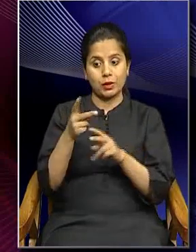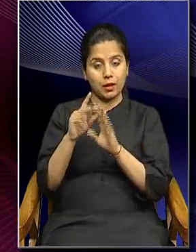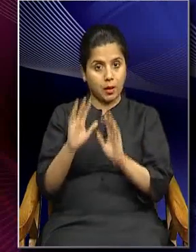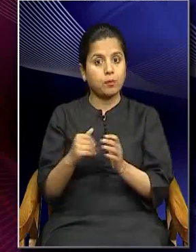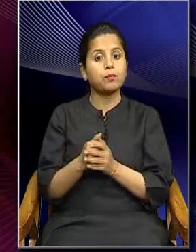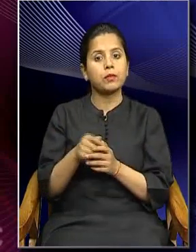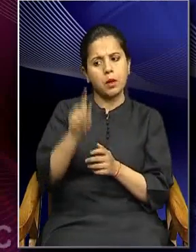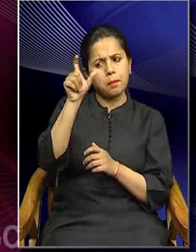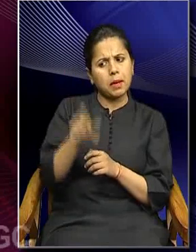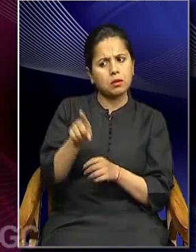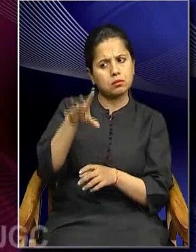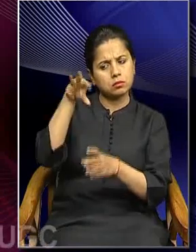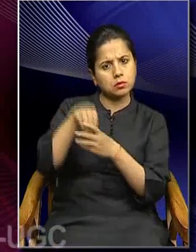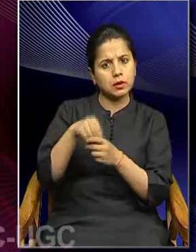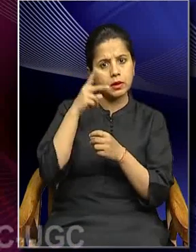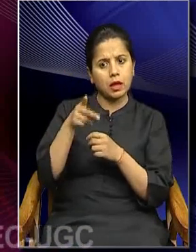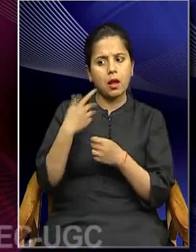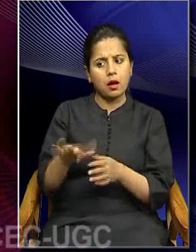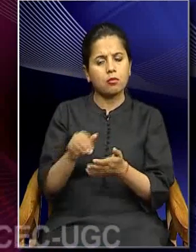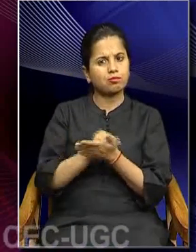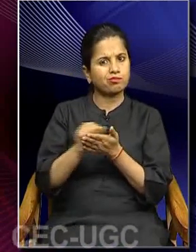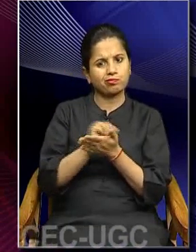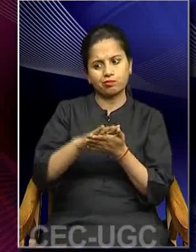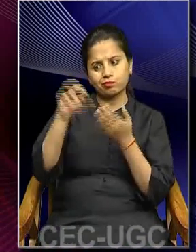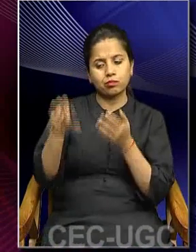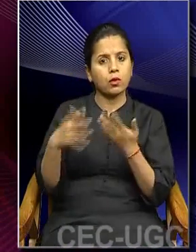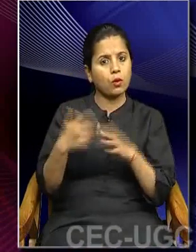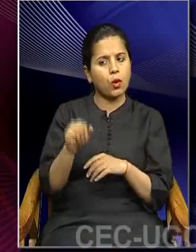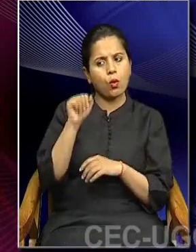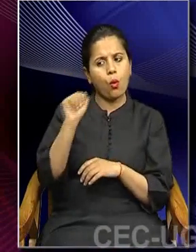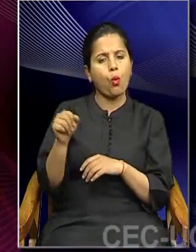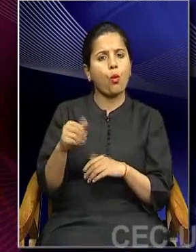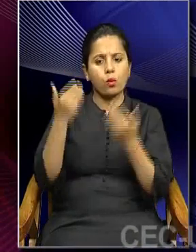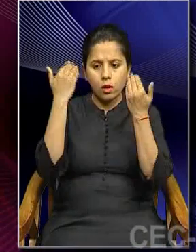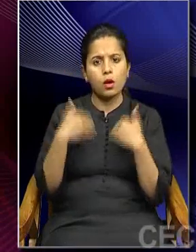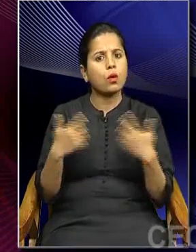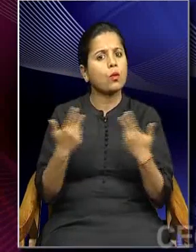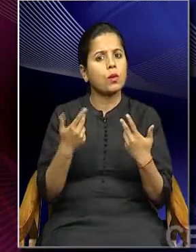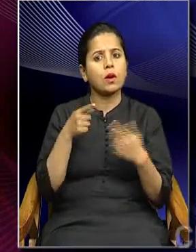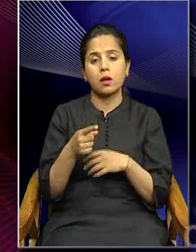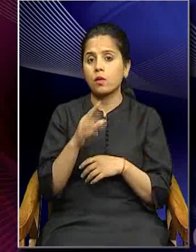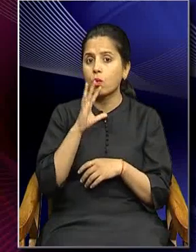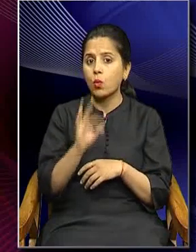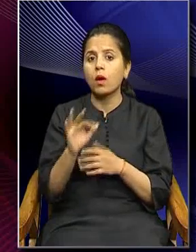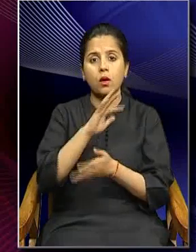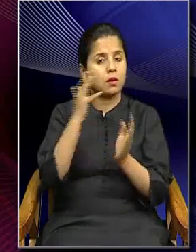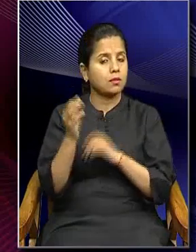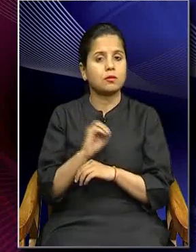the individuals destroys its very nature, then it is not a real